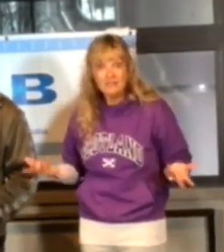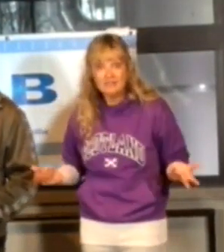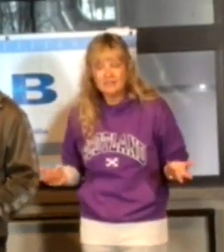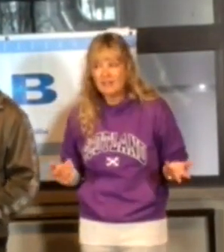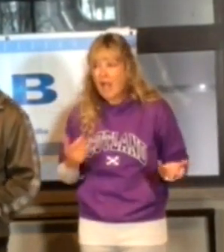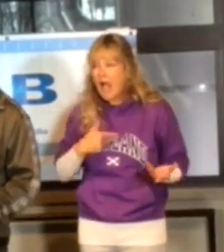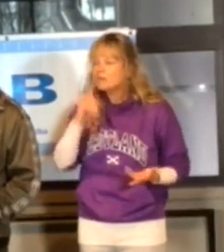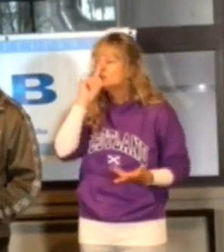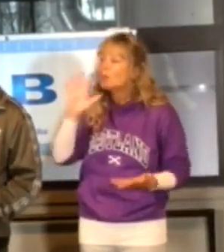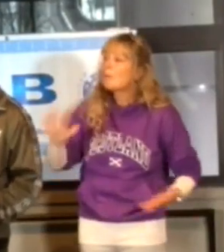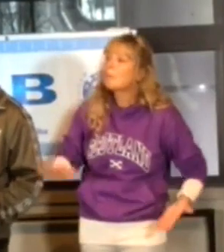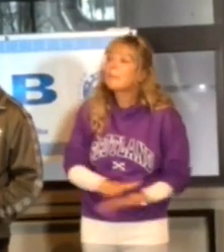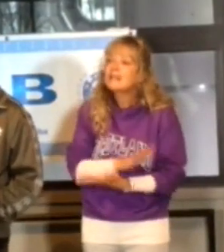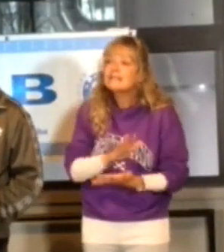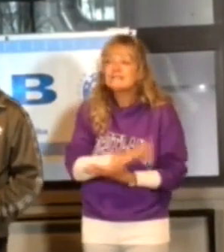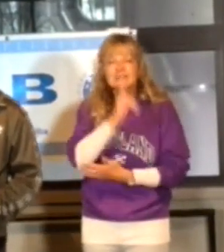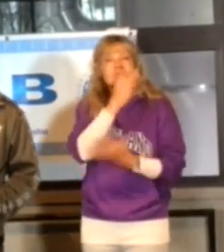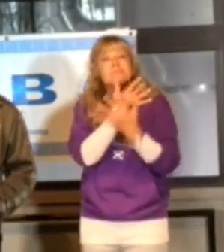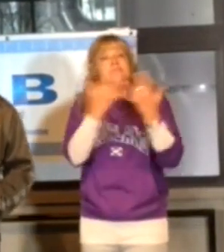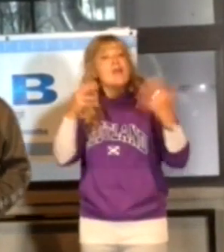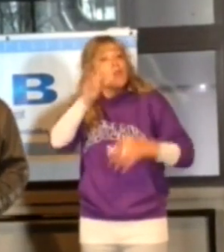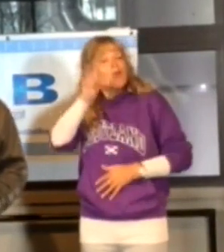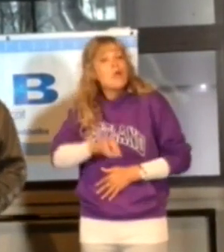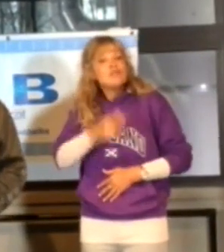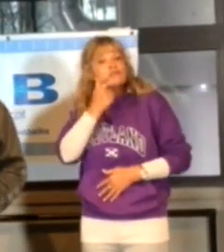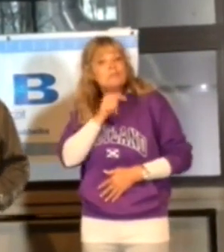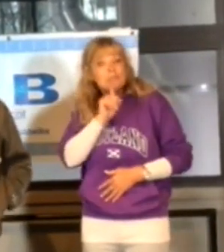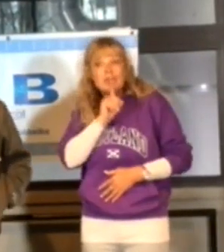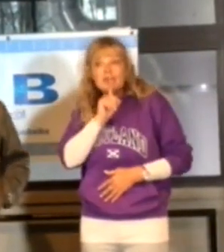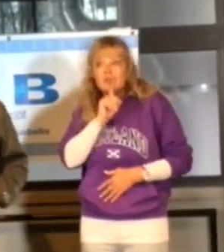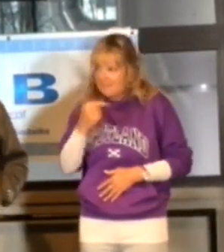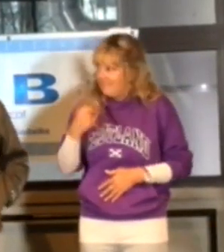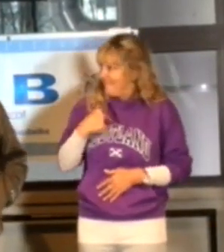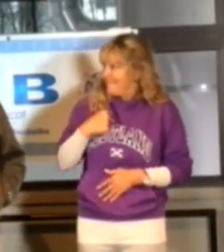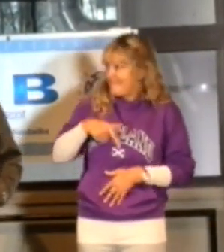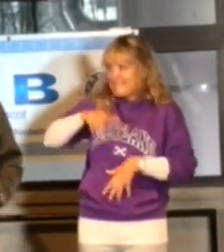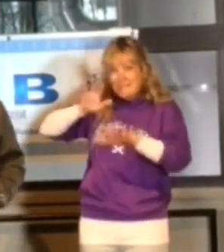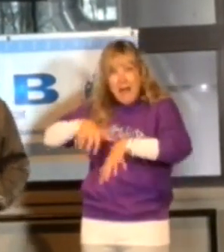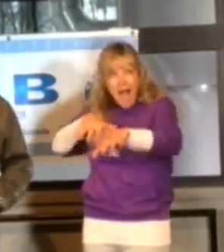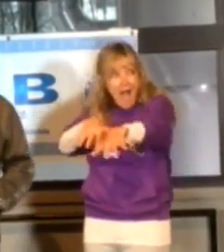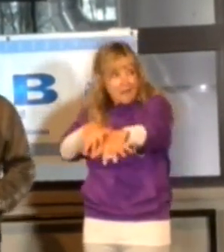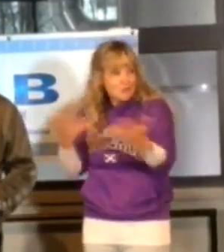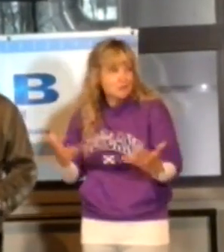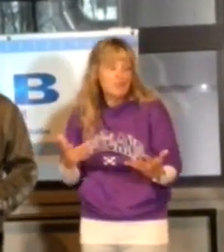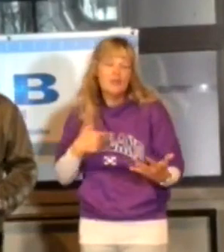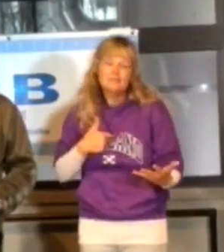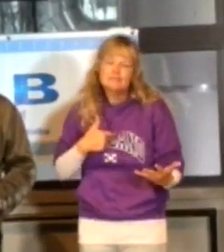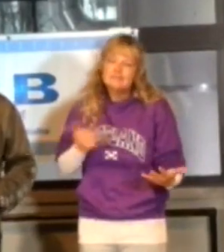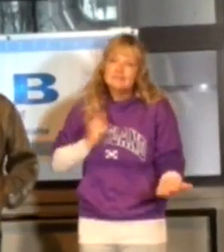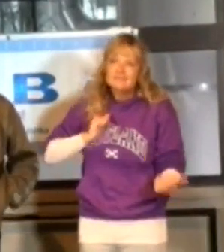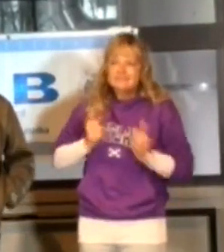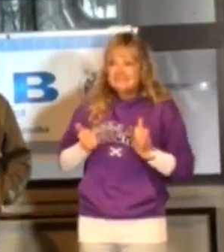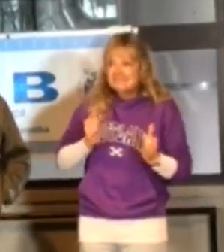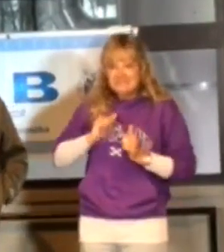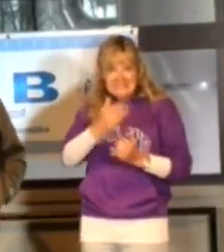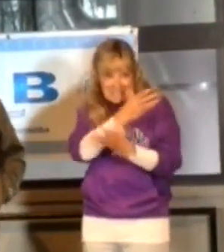see so many Welsh people on the rally, on the march today. Many I